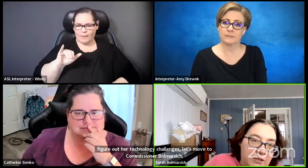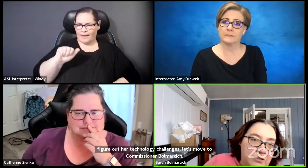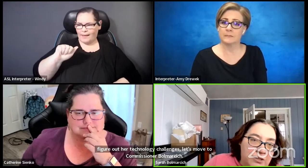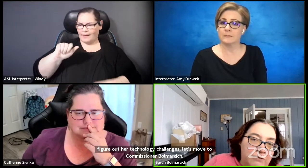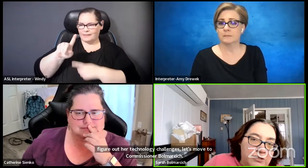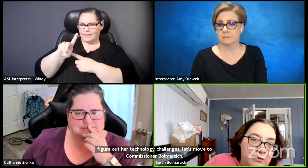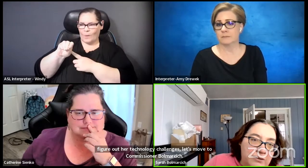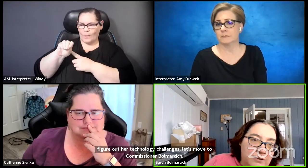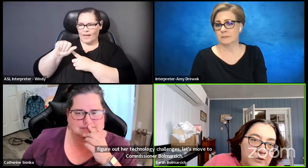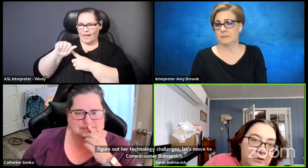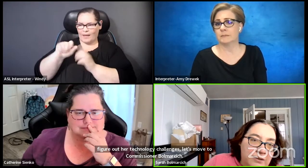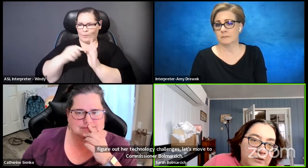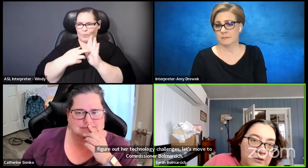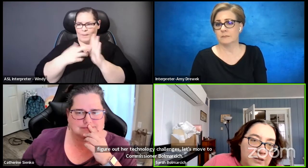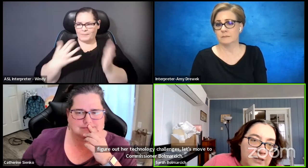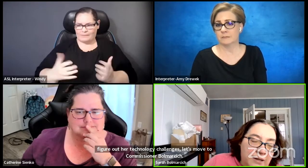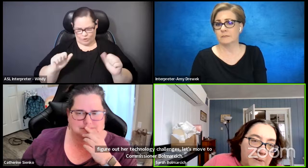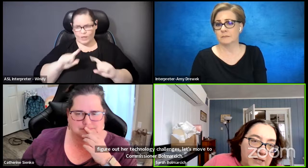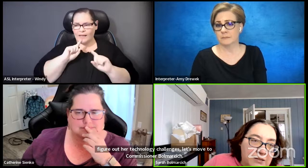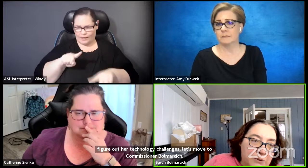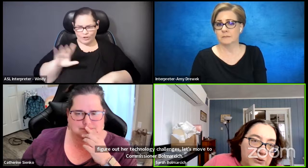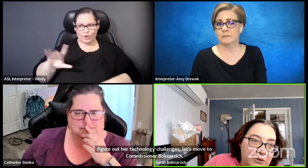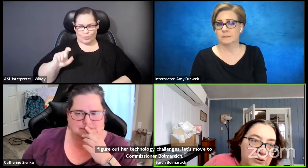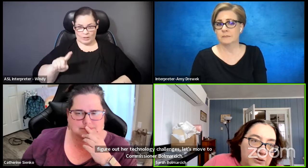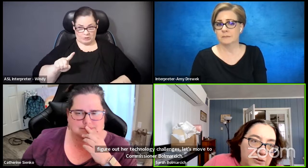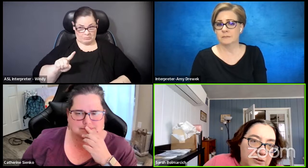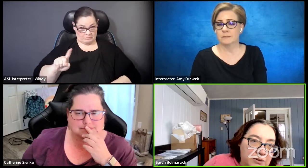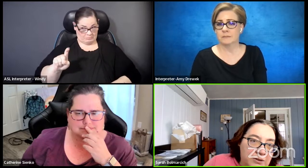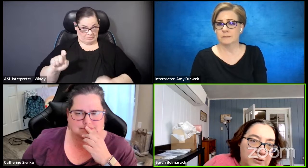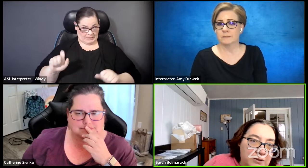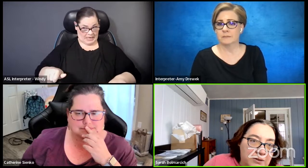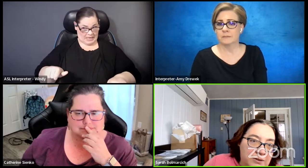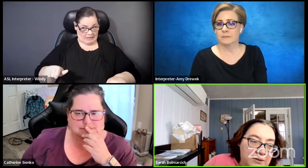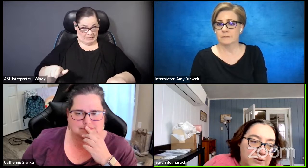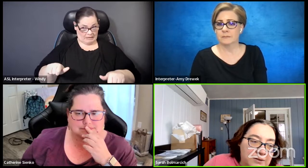ADOA representatives. Is that possible?